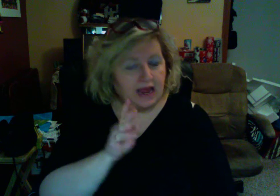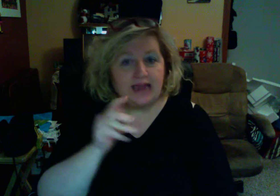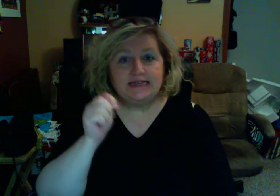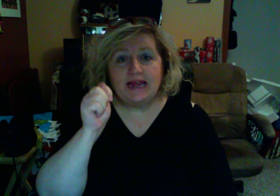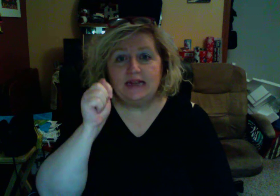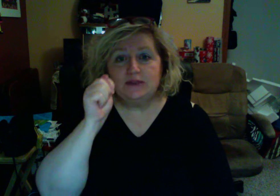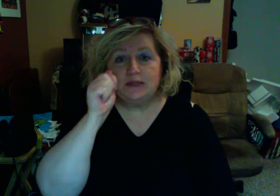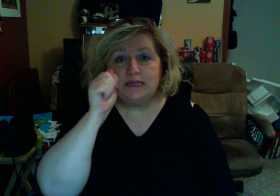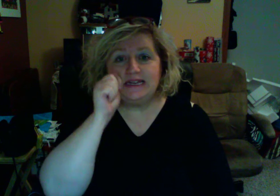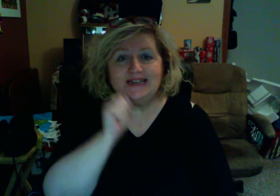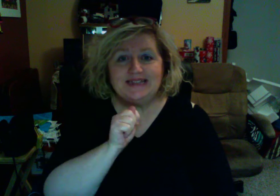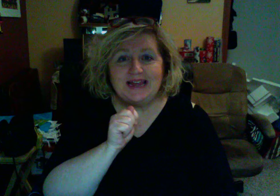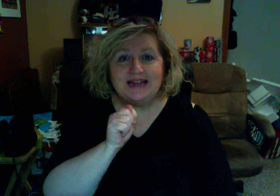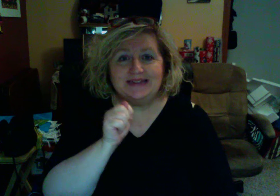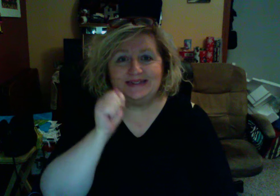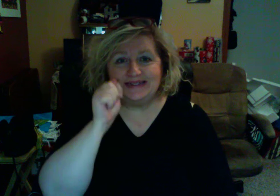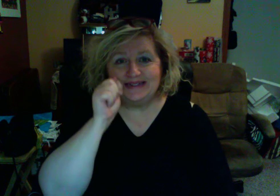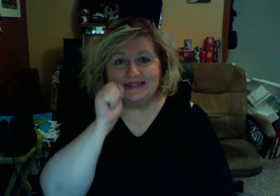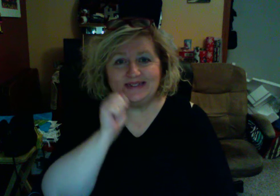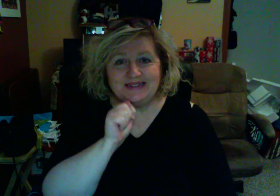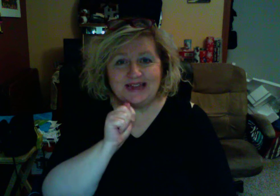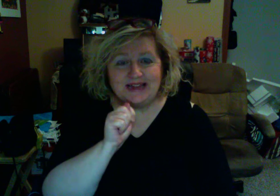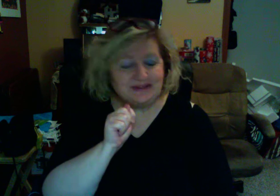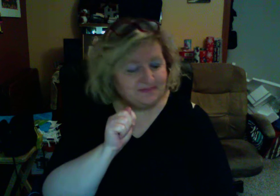And tan is with the T, tan.